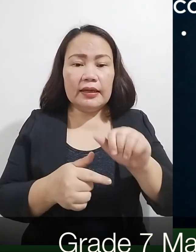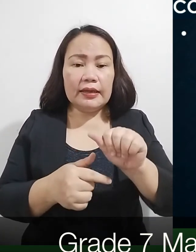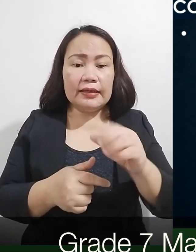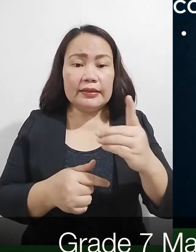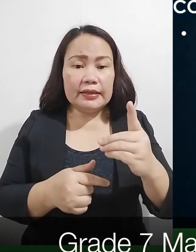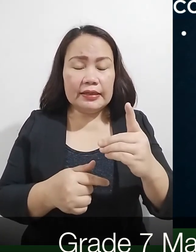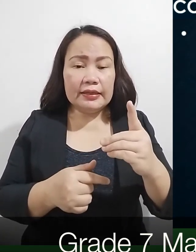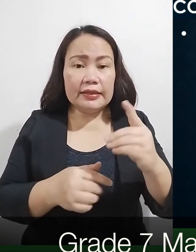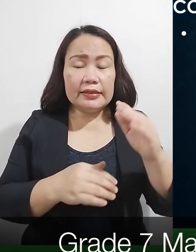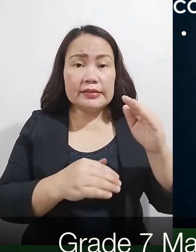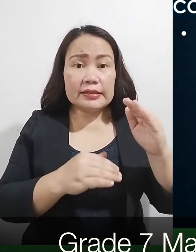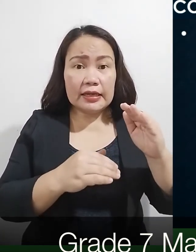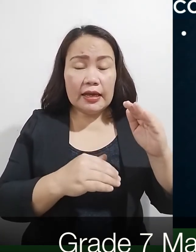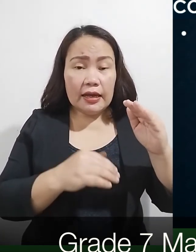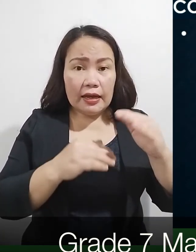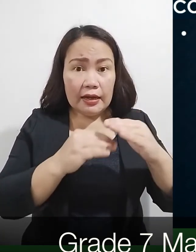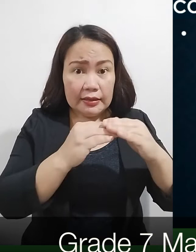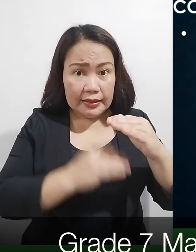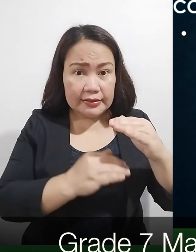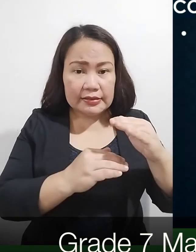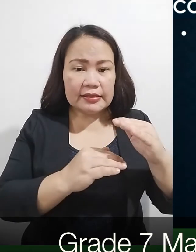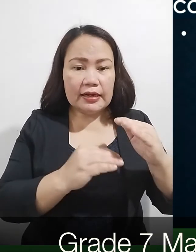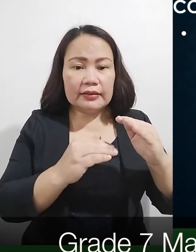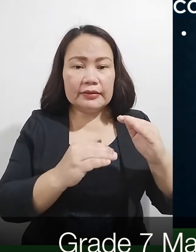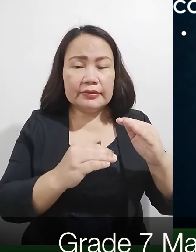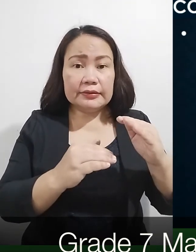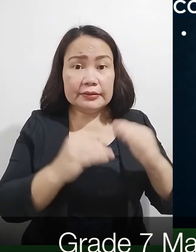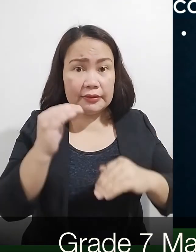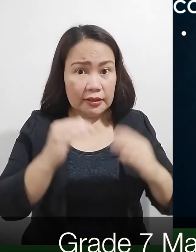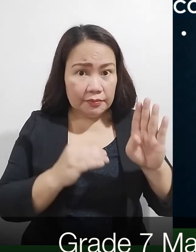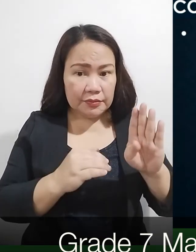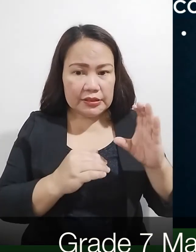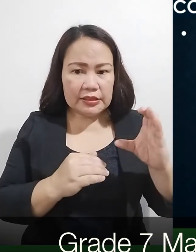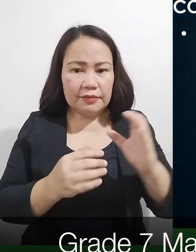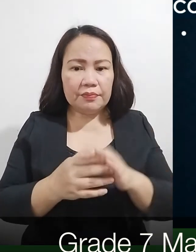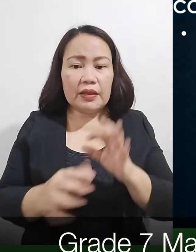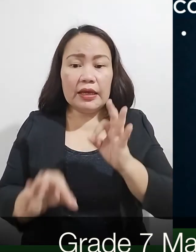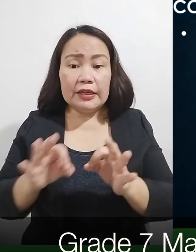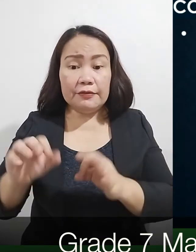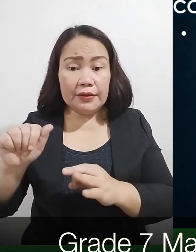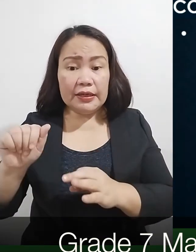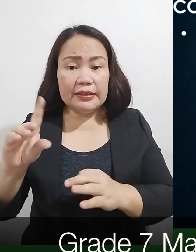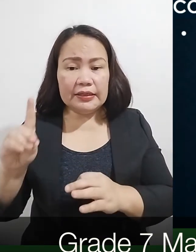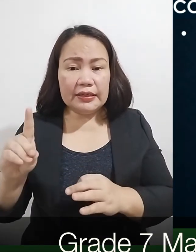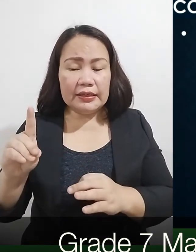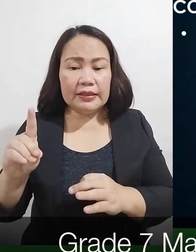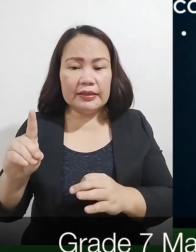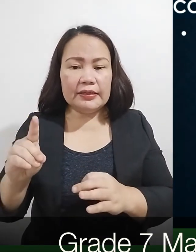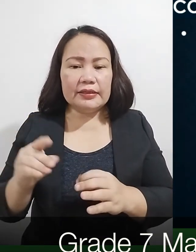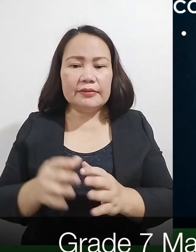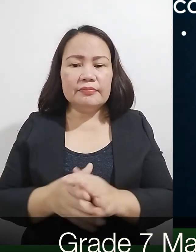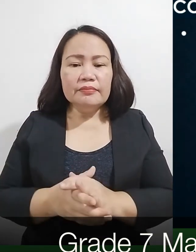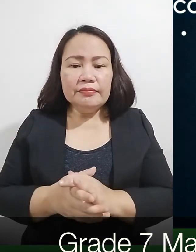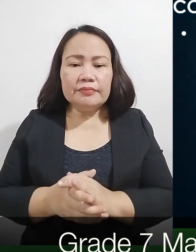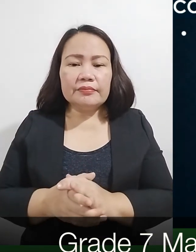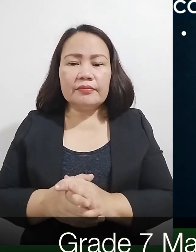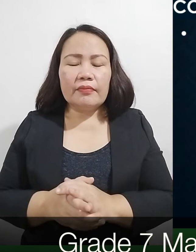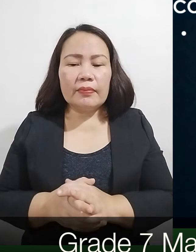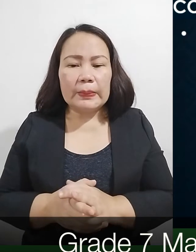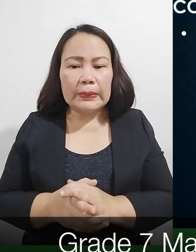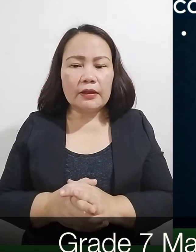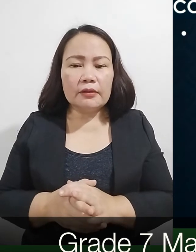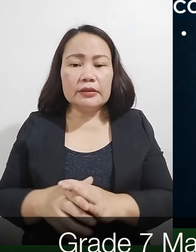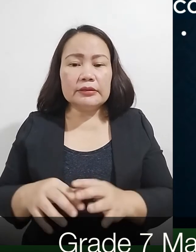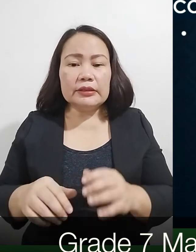less than BC. So, if AD is less than BC, then AB is less than CD. So,